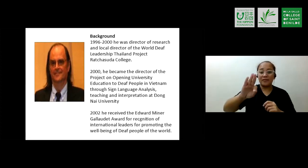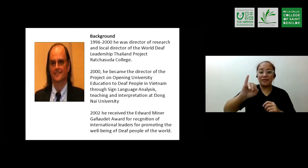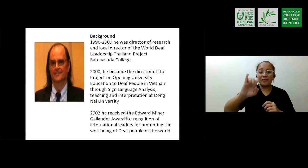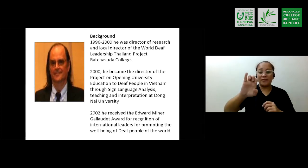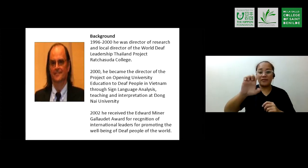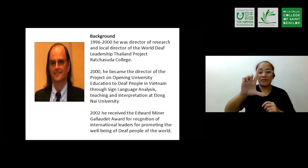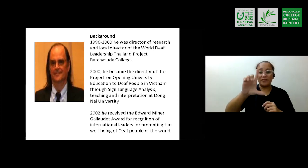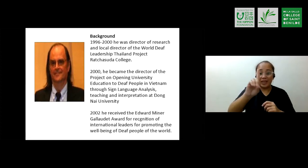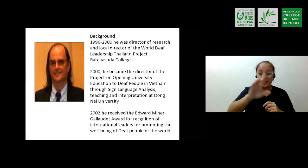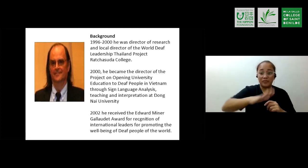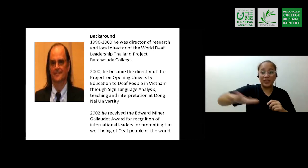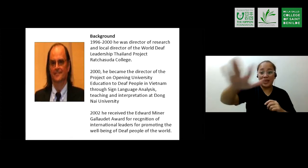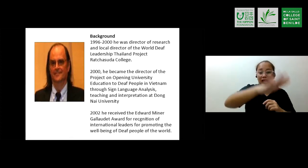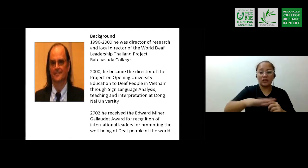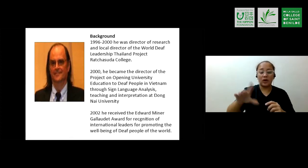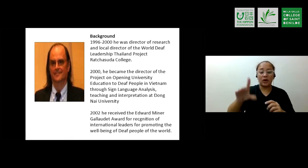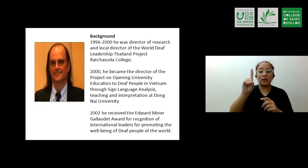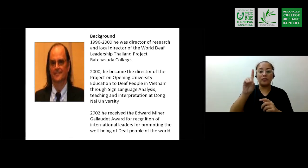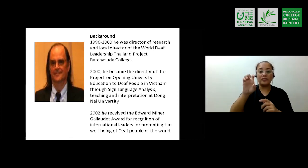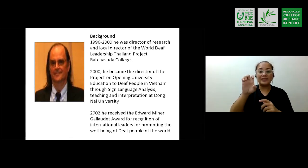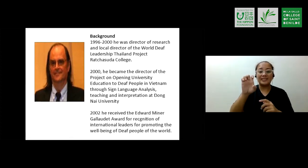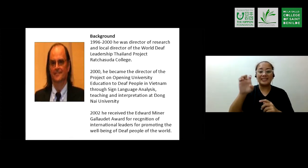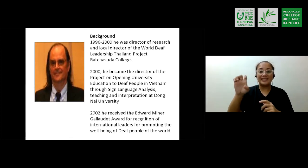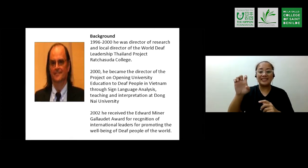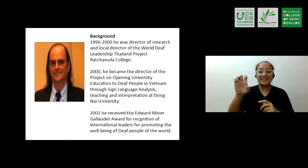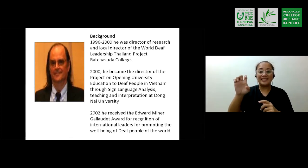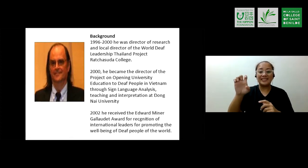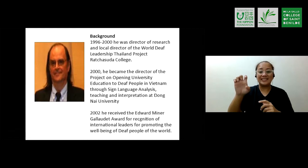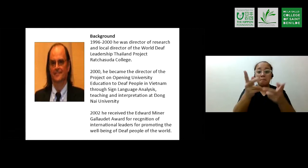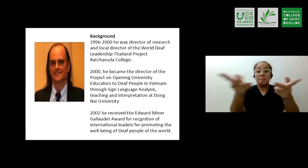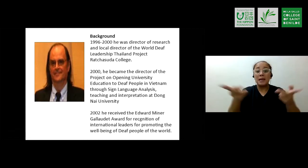deer, a place where you have deer.